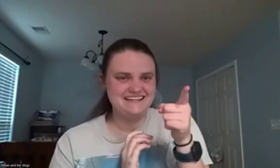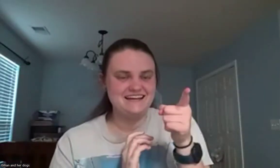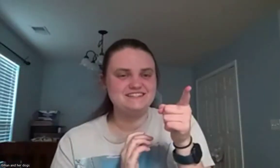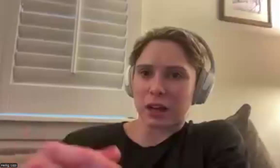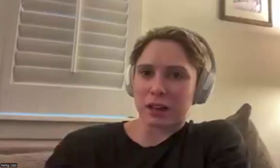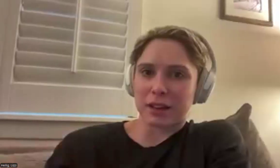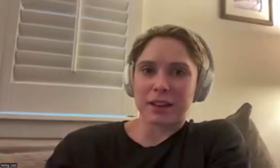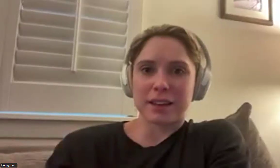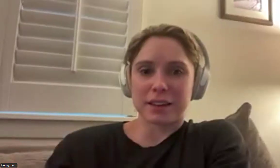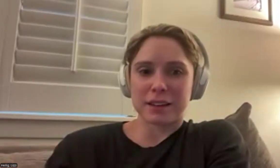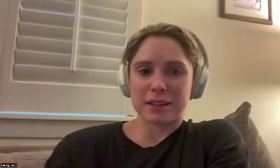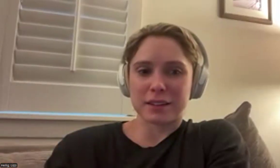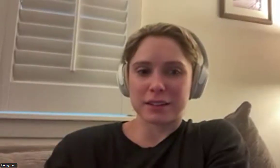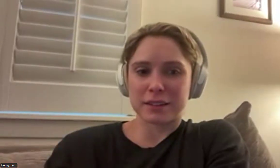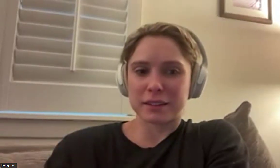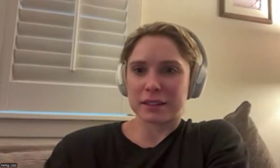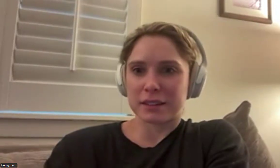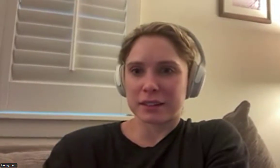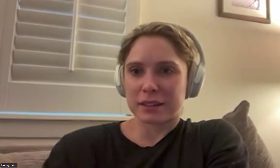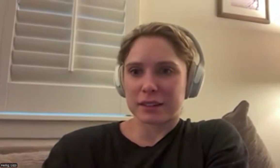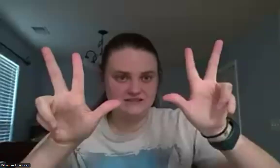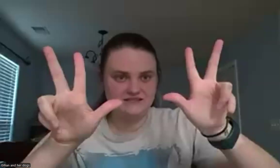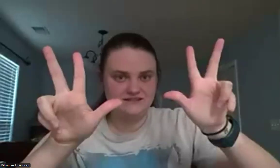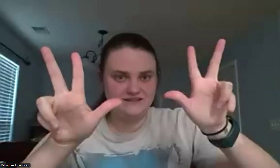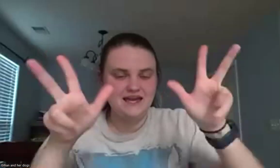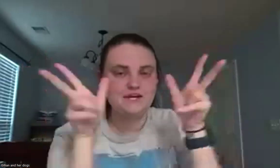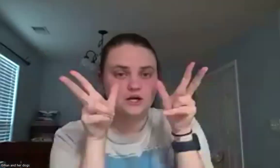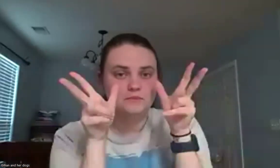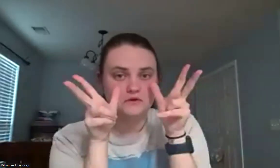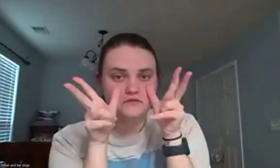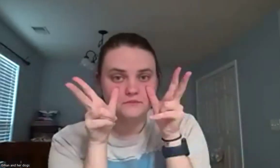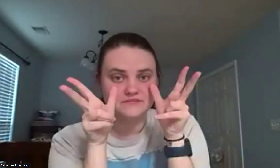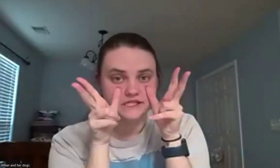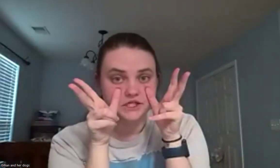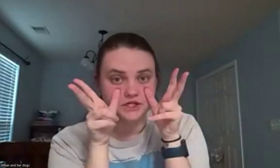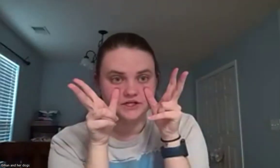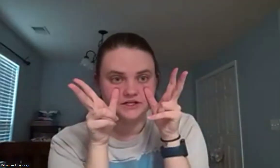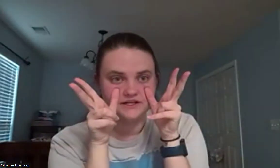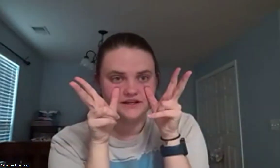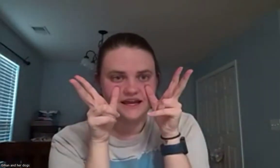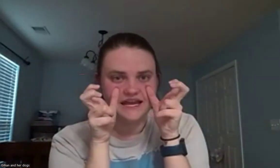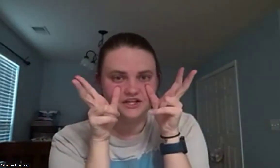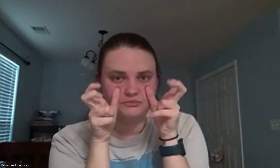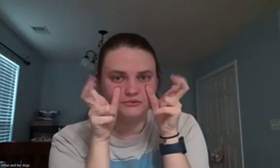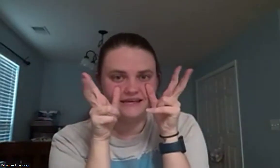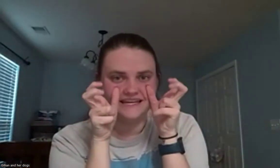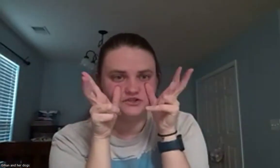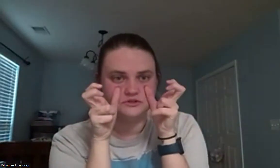Yes. So okay. the sign for receptive is going to be threes, and you're going to put your thumbs here, and you're bringing it towards